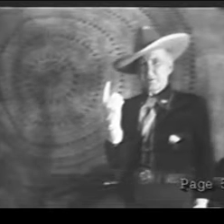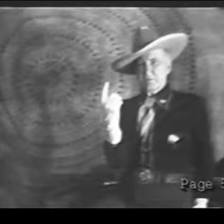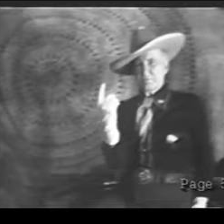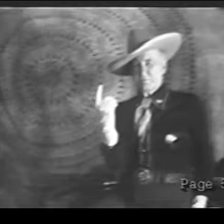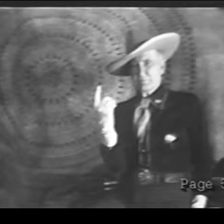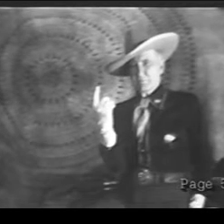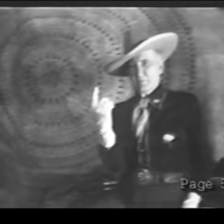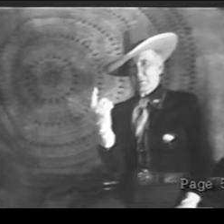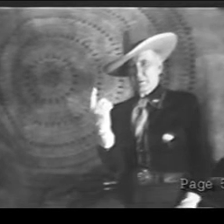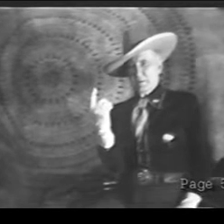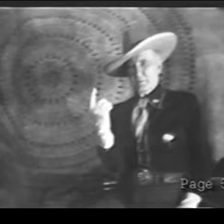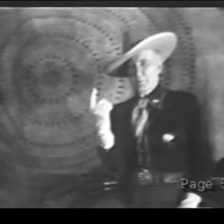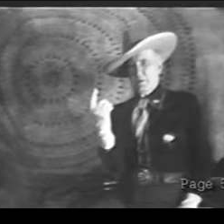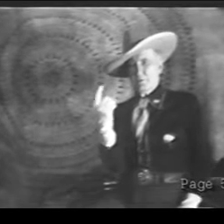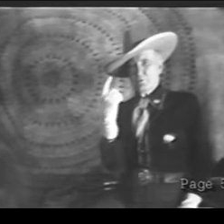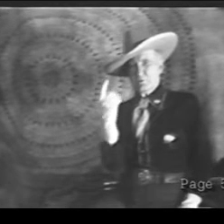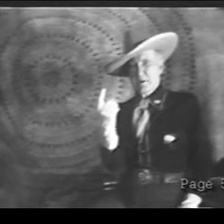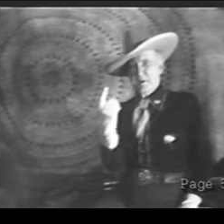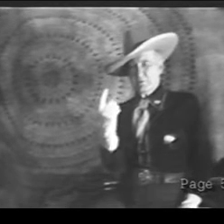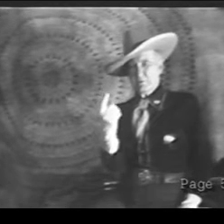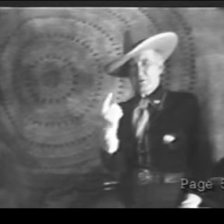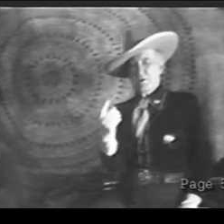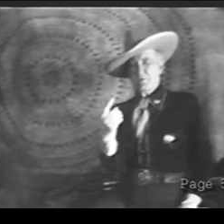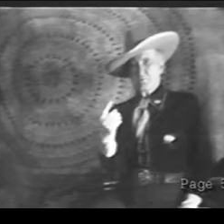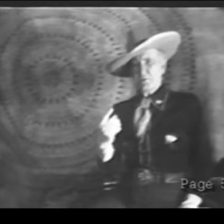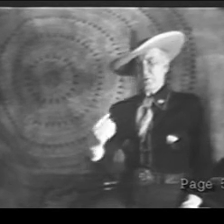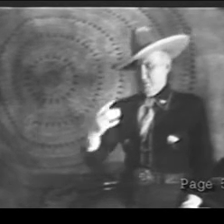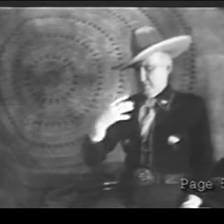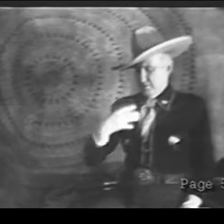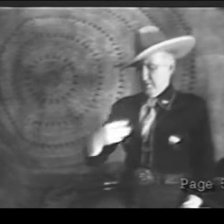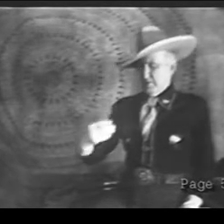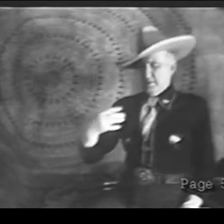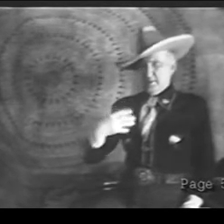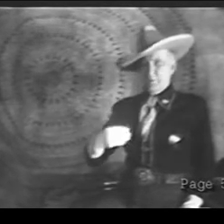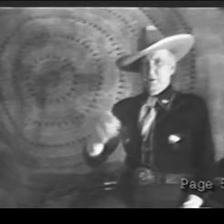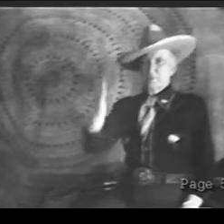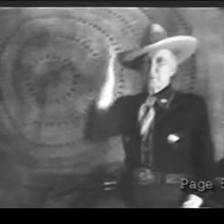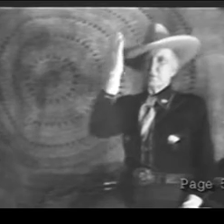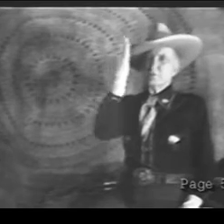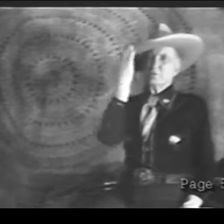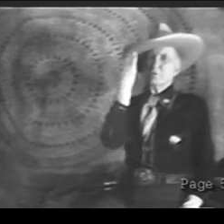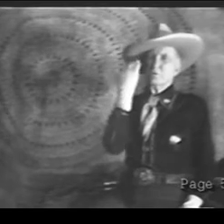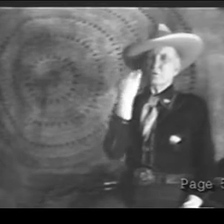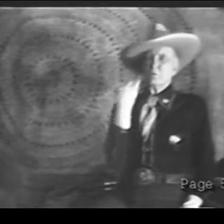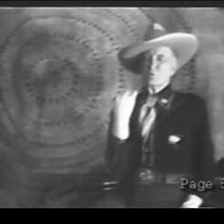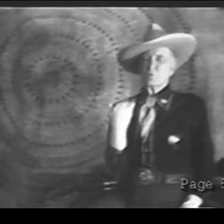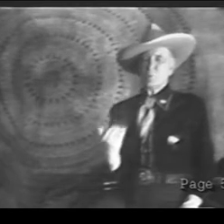father. That's a parent who is a man. Now, if it's mother, it's the parent who is a